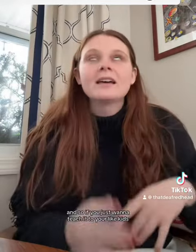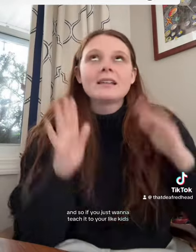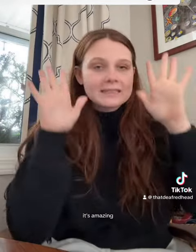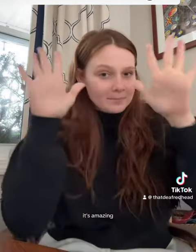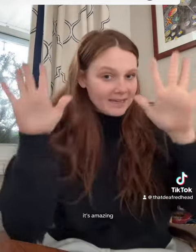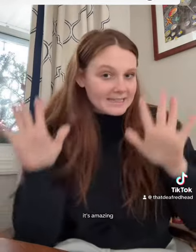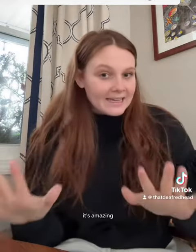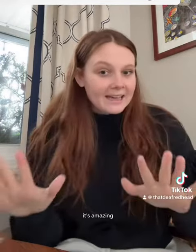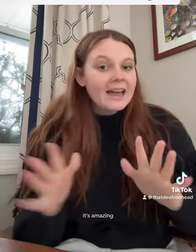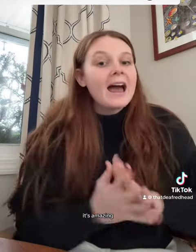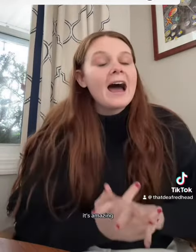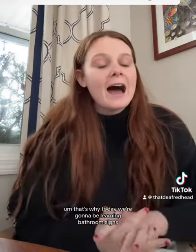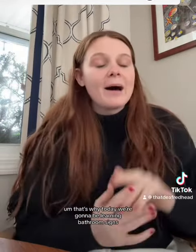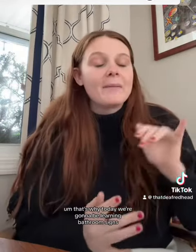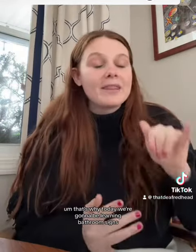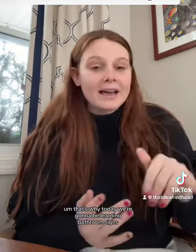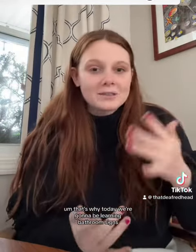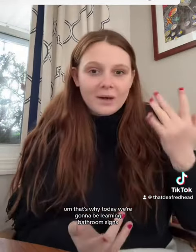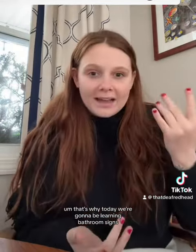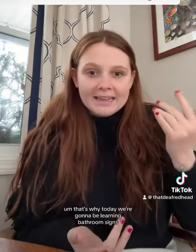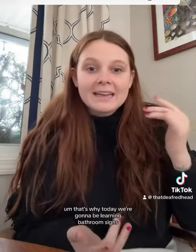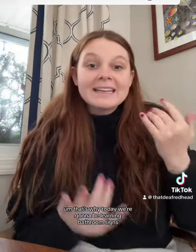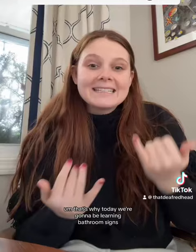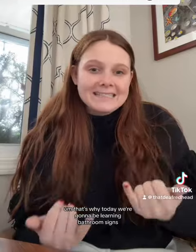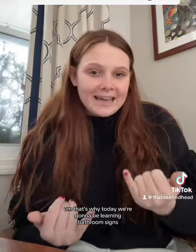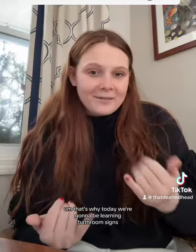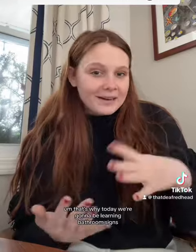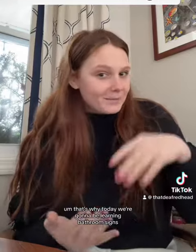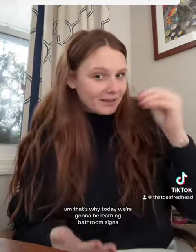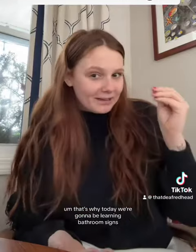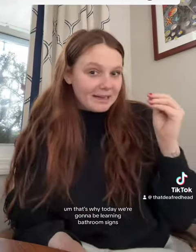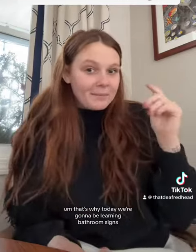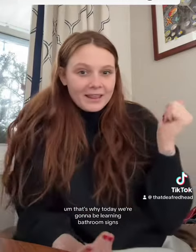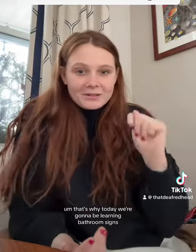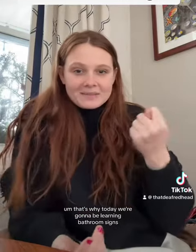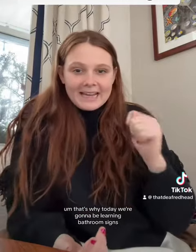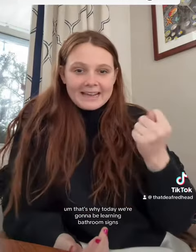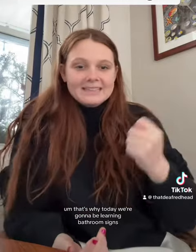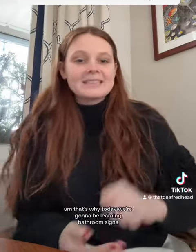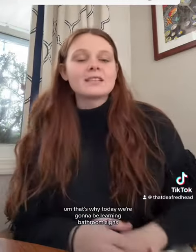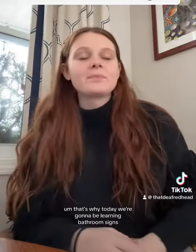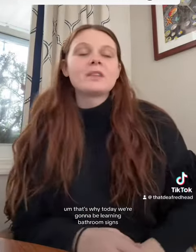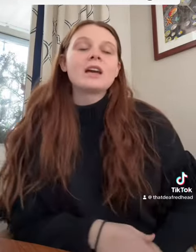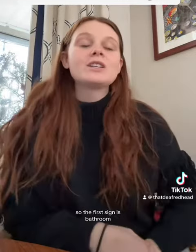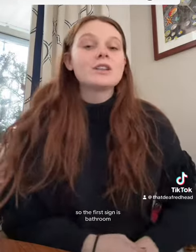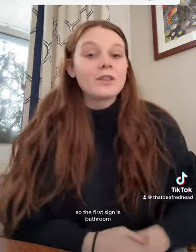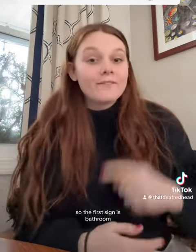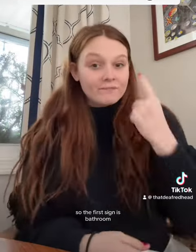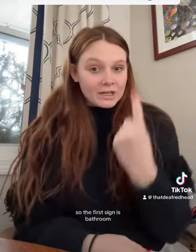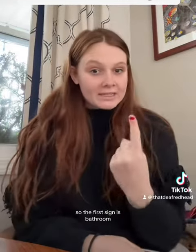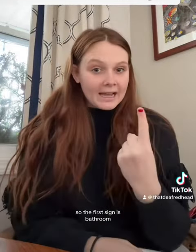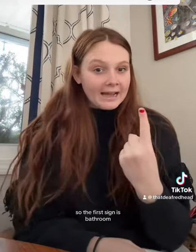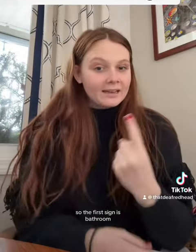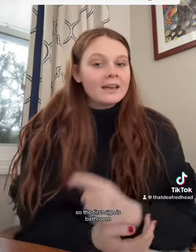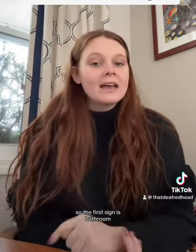it's amazing. That's why today we're going to be learning bathroom signs. So the first sign